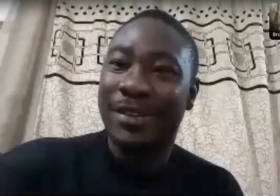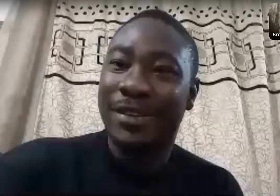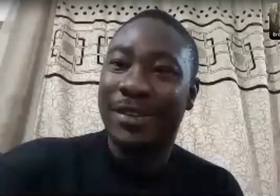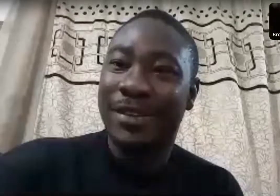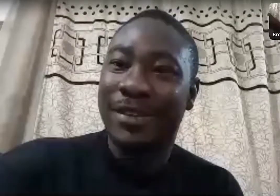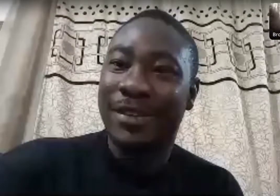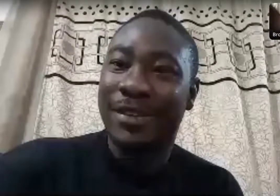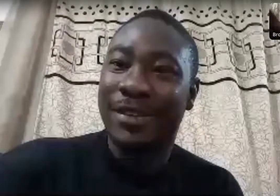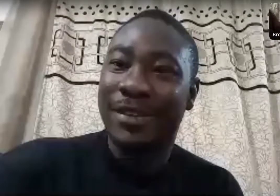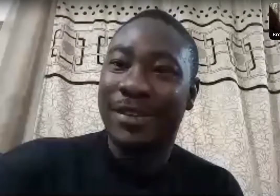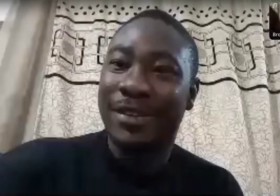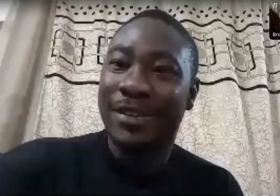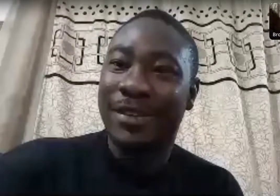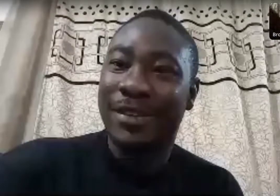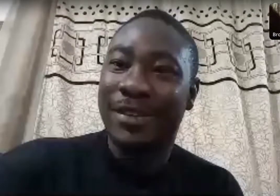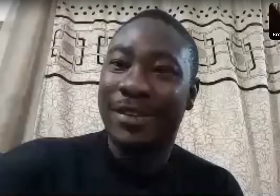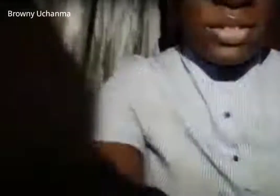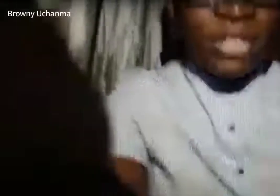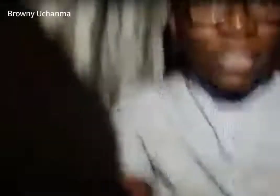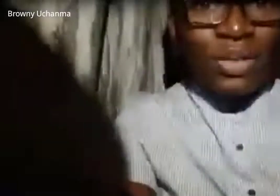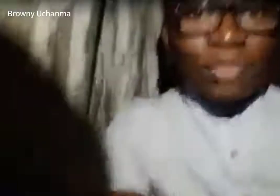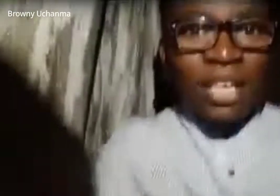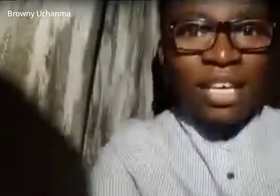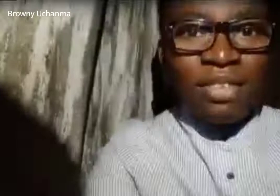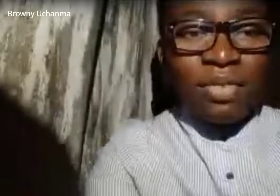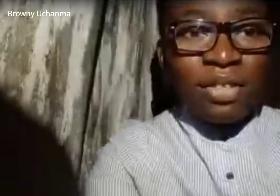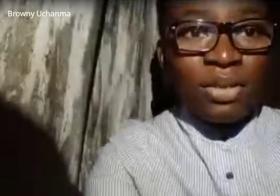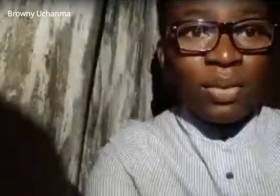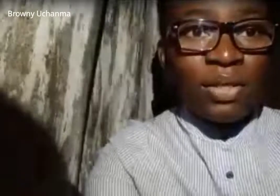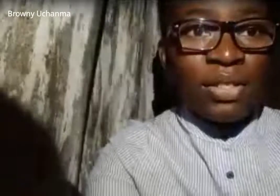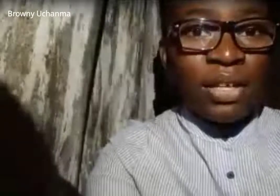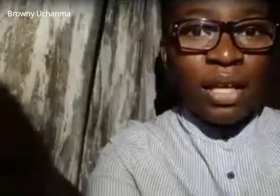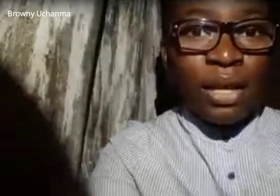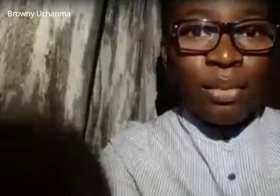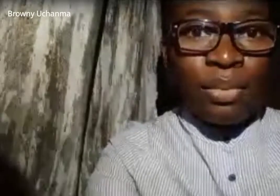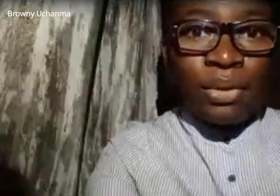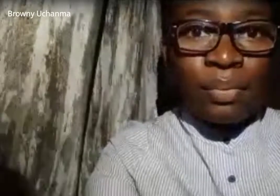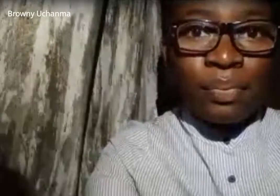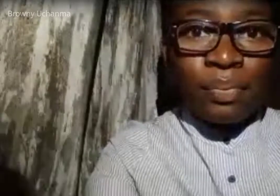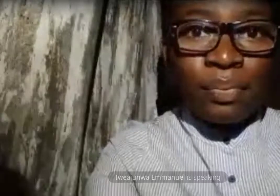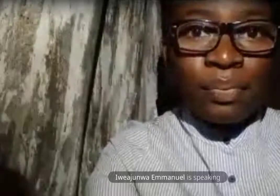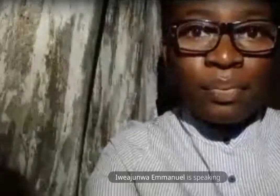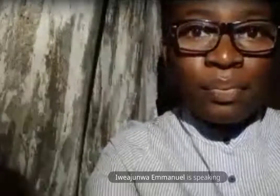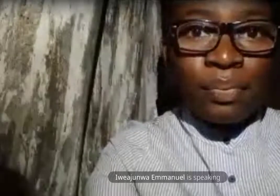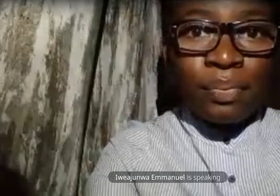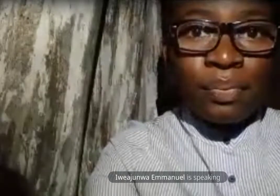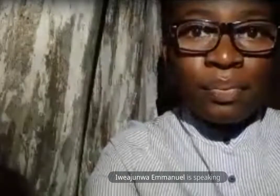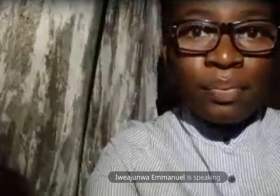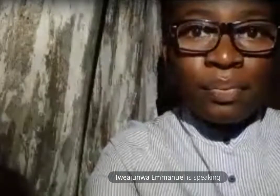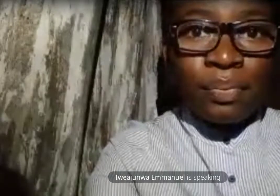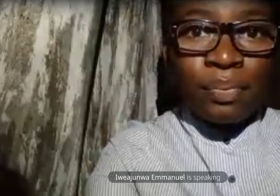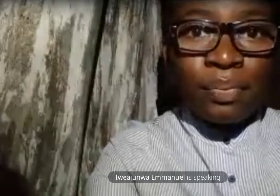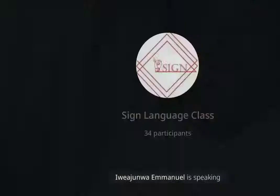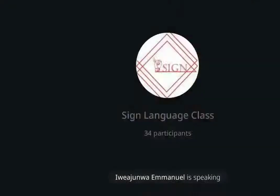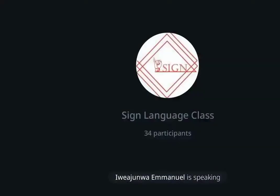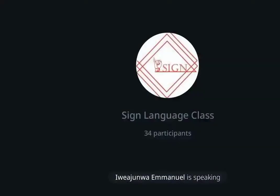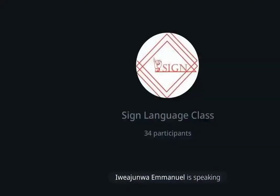Don't know if I should do it this way, if it's going to help. Uju is very clear. If you ask